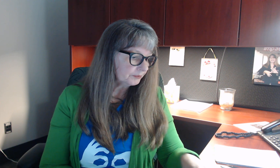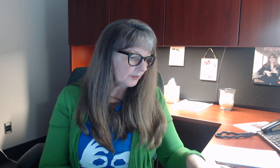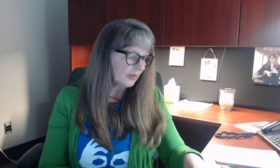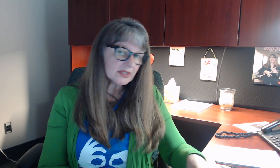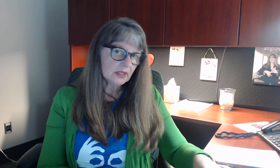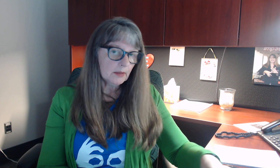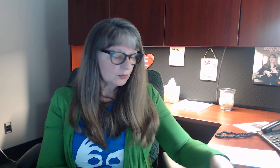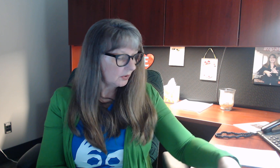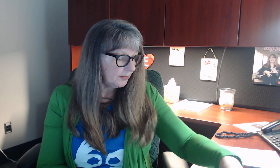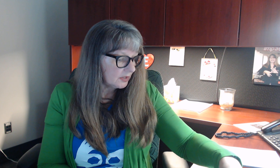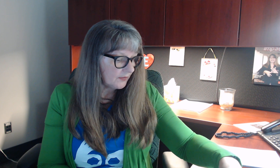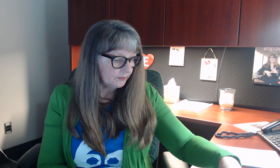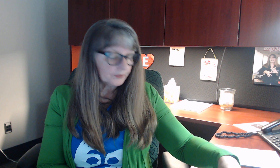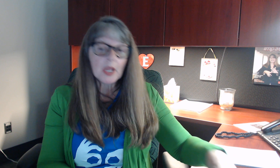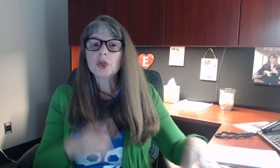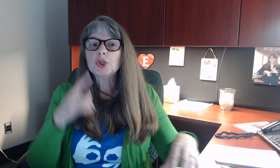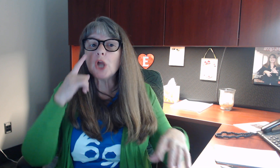That's a little bit tricky, but it's fun. Shock.